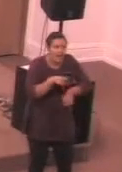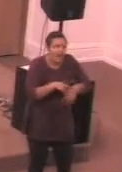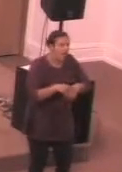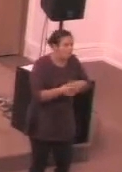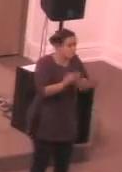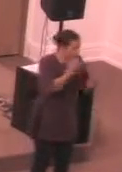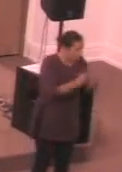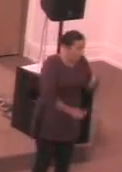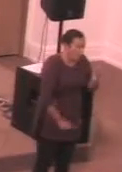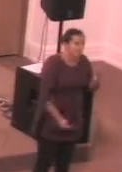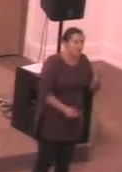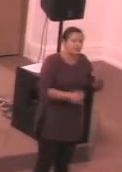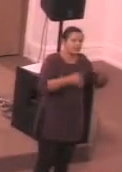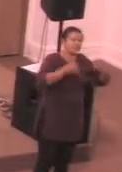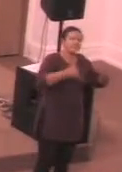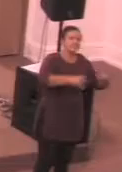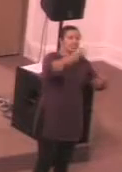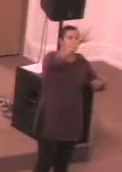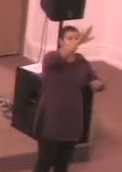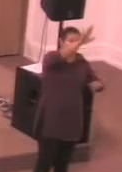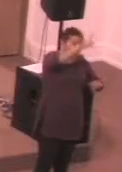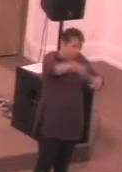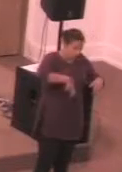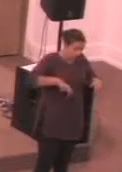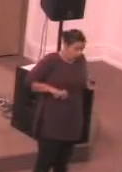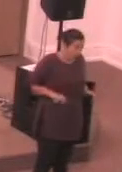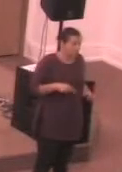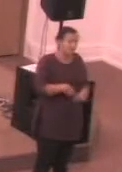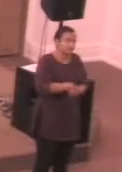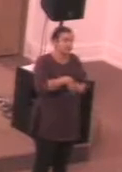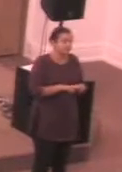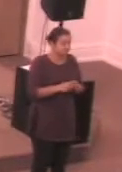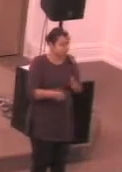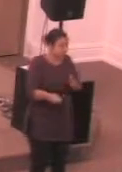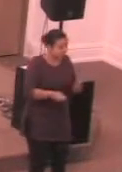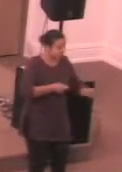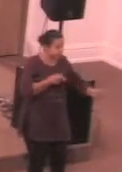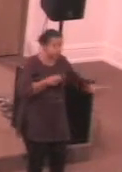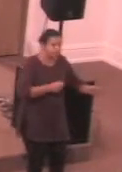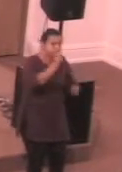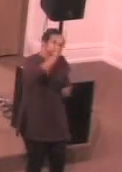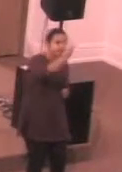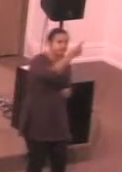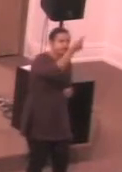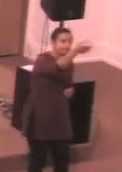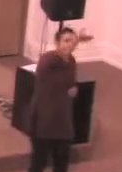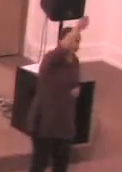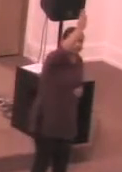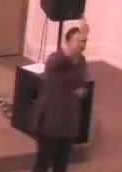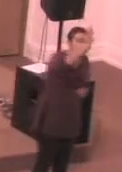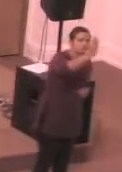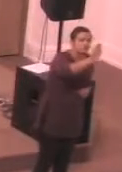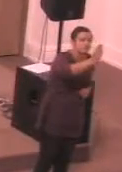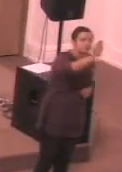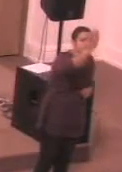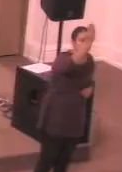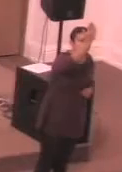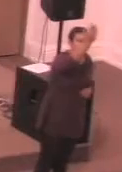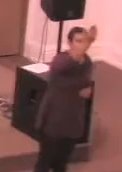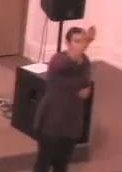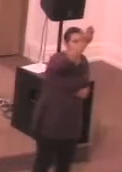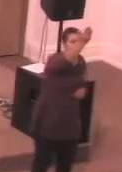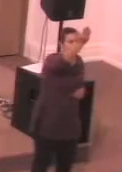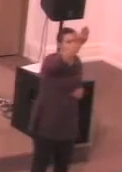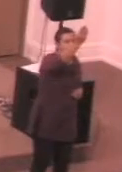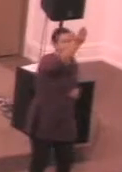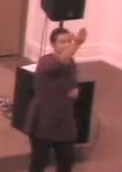and bad, you are on your throne. You are God.